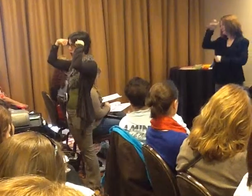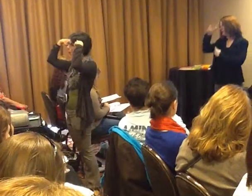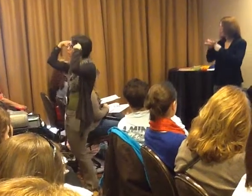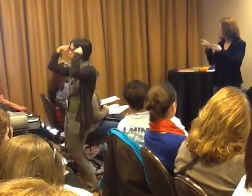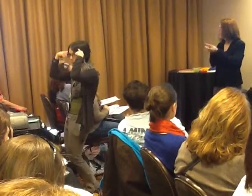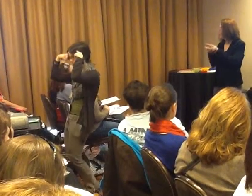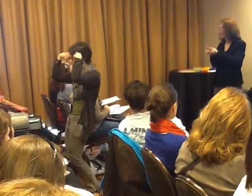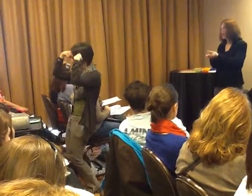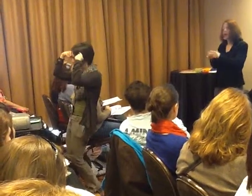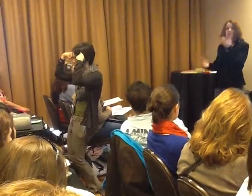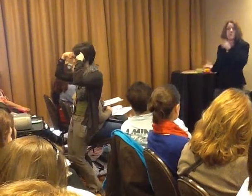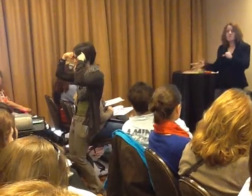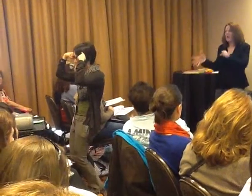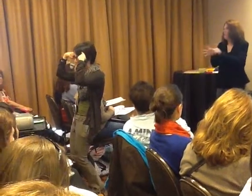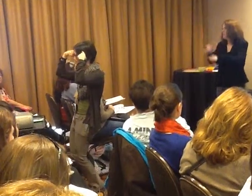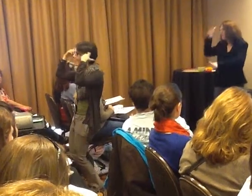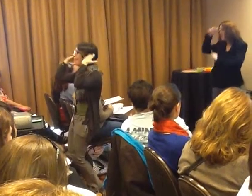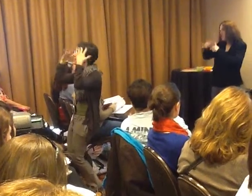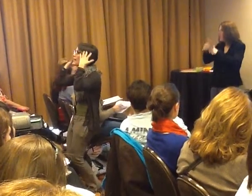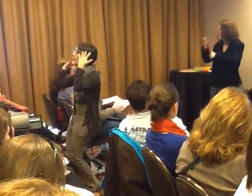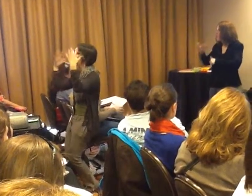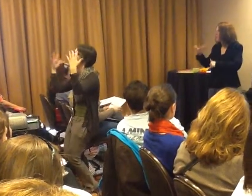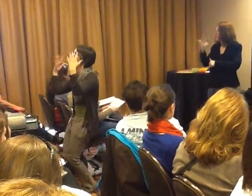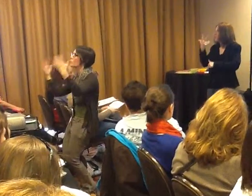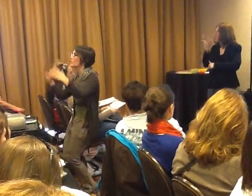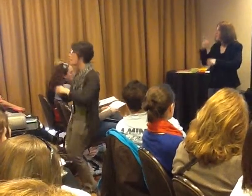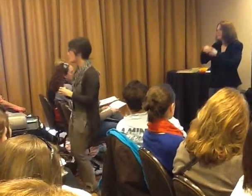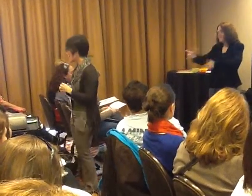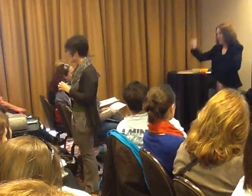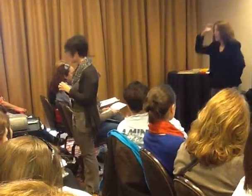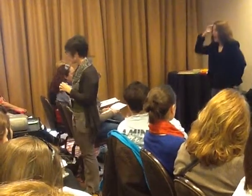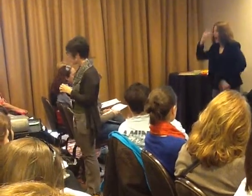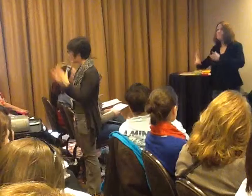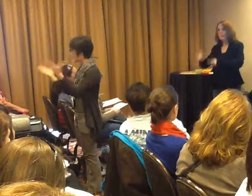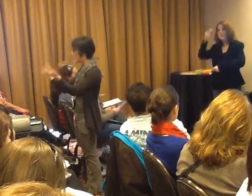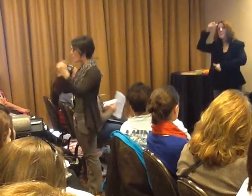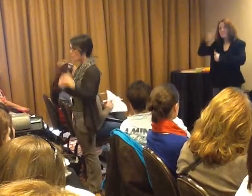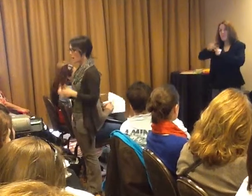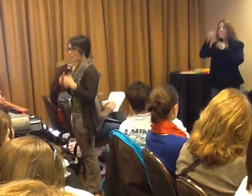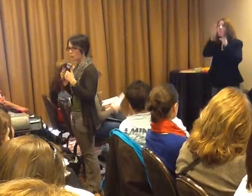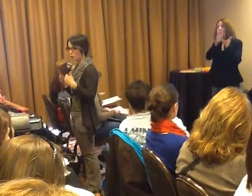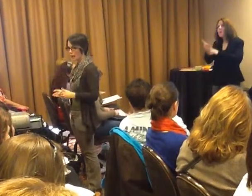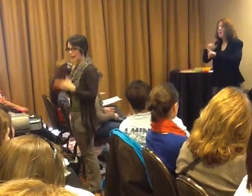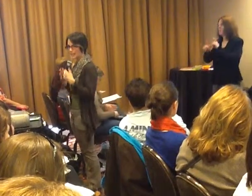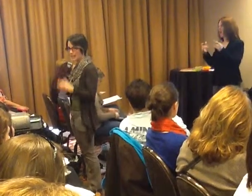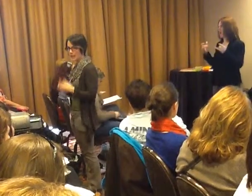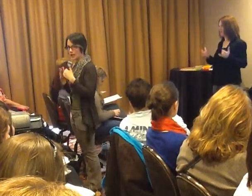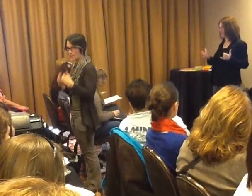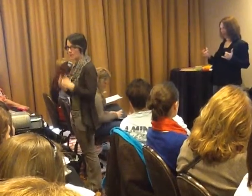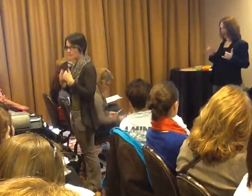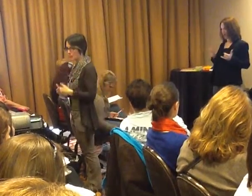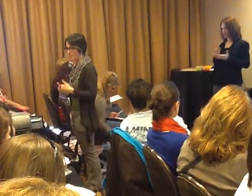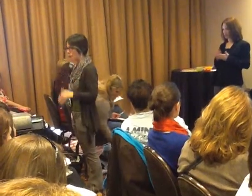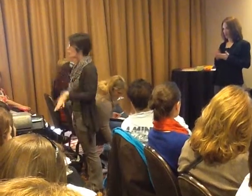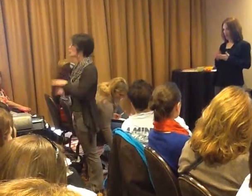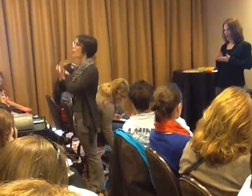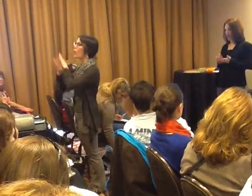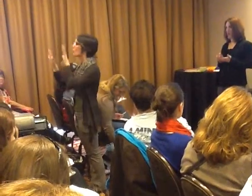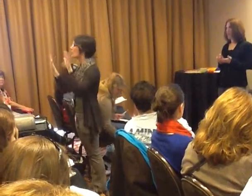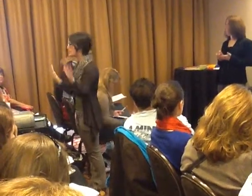may totally remember 3 things. They may even remember them in order, but now we want them to write it down on a piece of